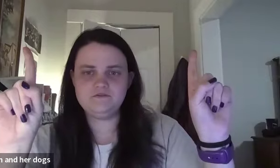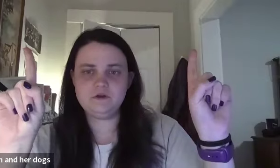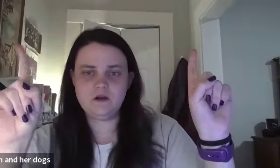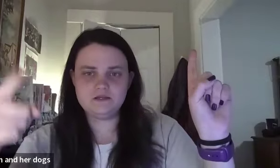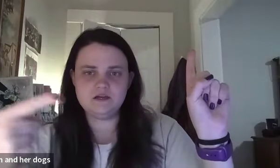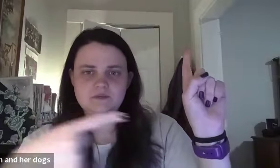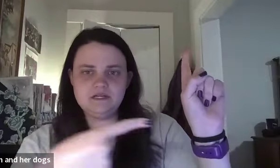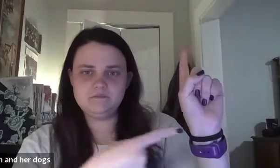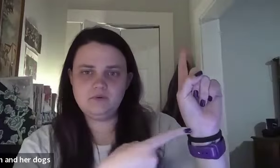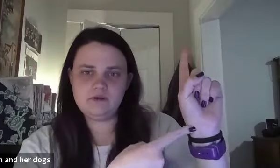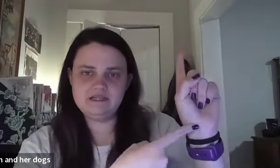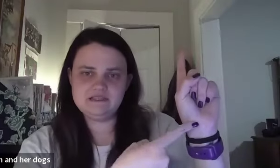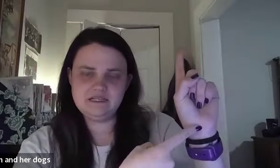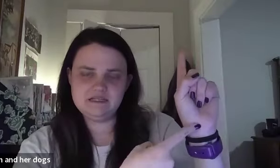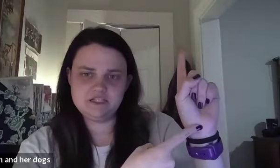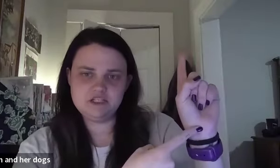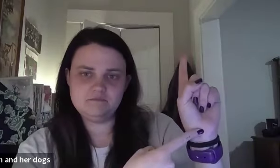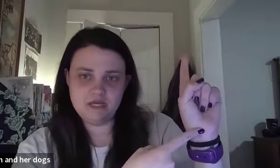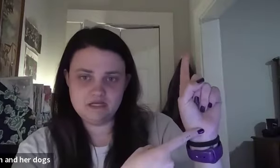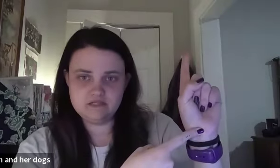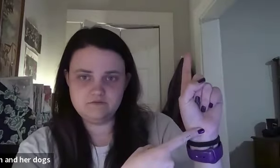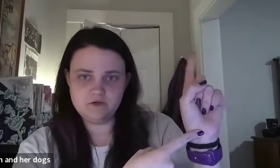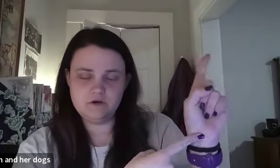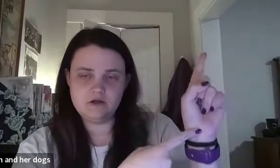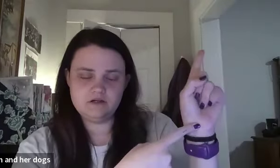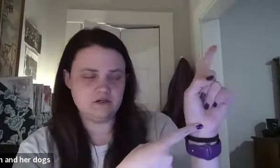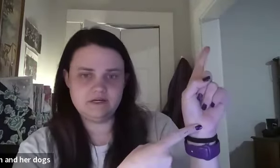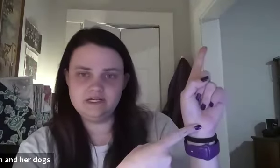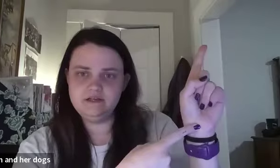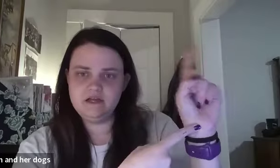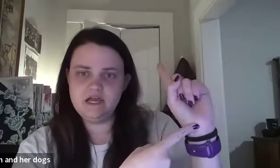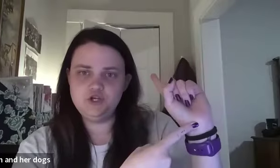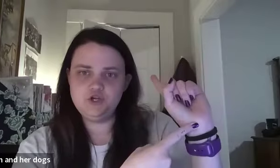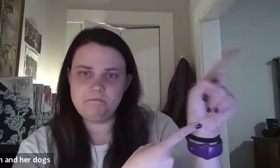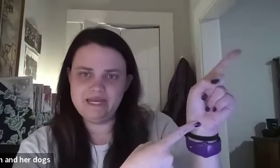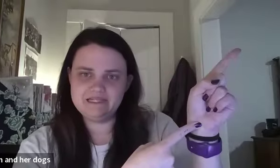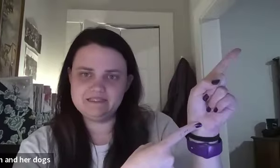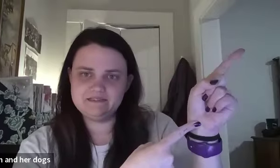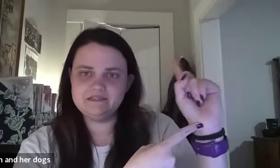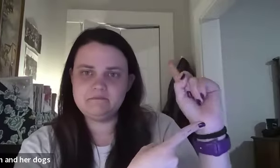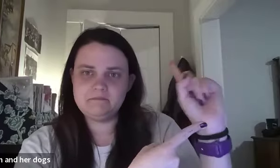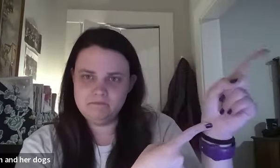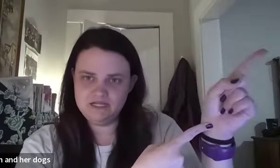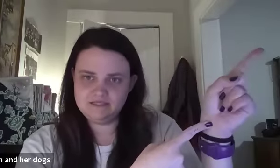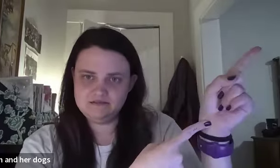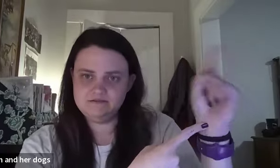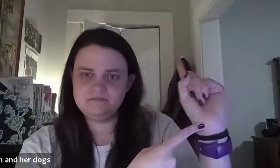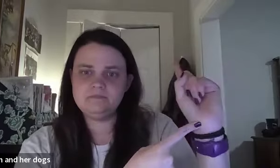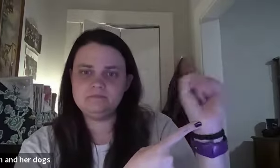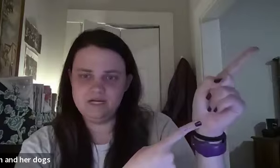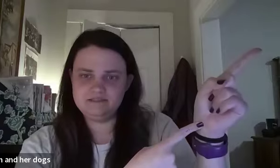your non-dominant pointing and touching the base of your dominant, and you go minute, minute,